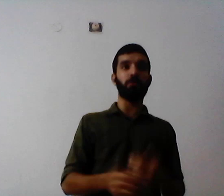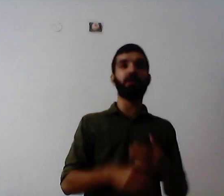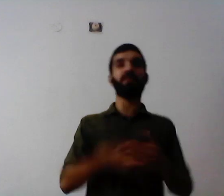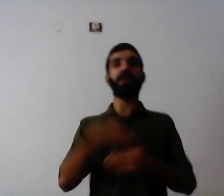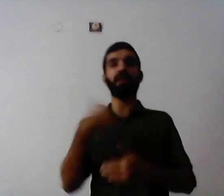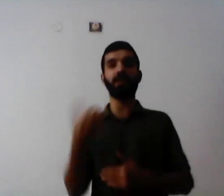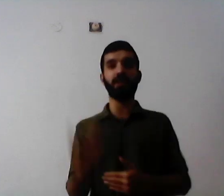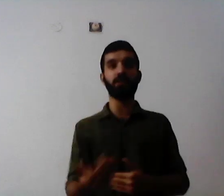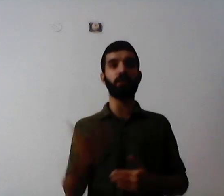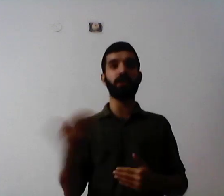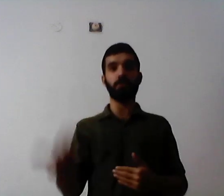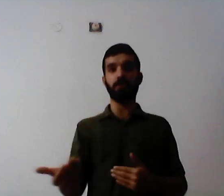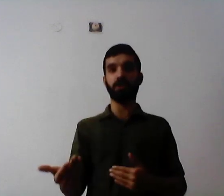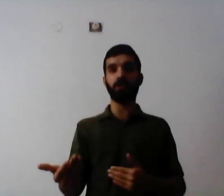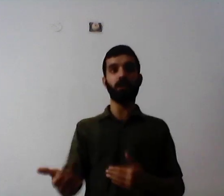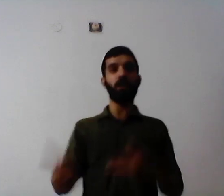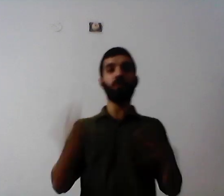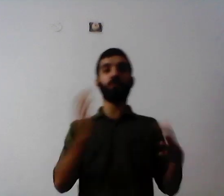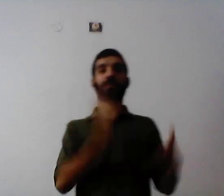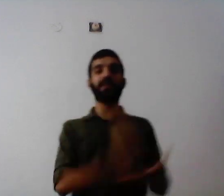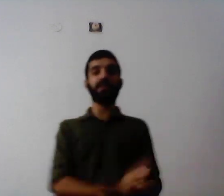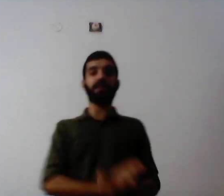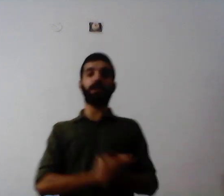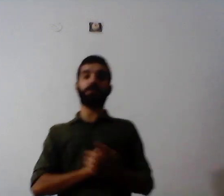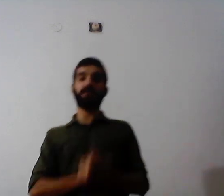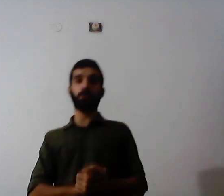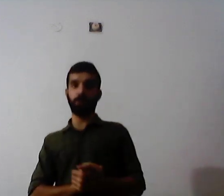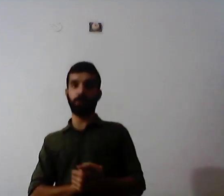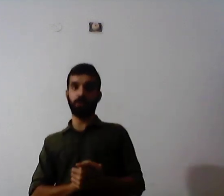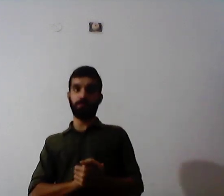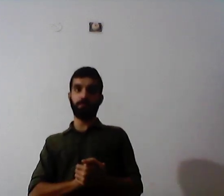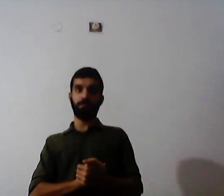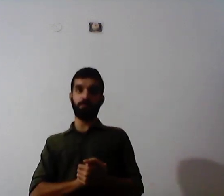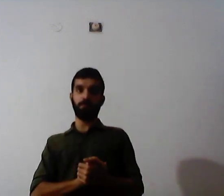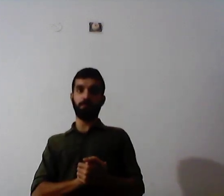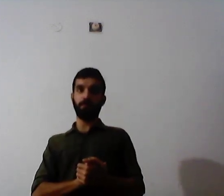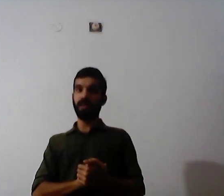will increase with temperature for this kind of a solution. Very clear?